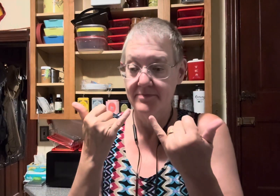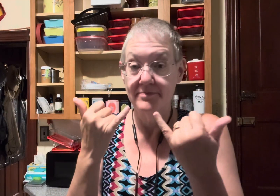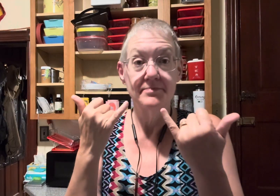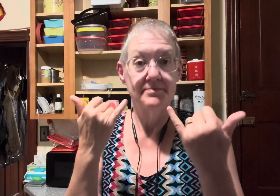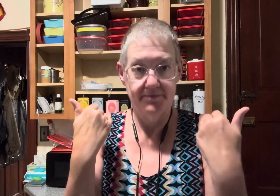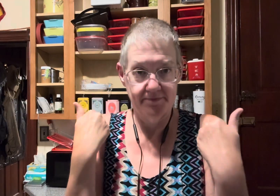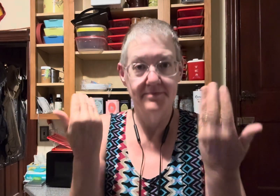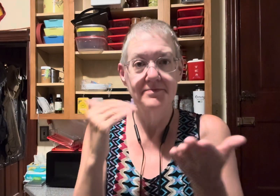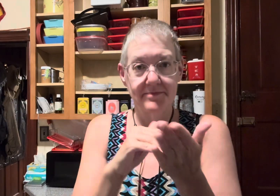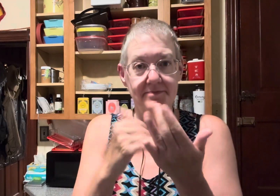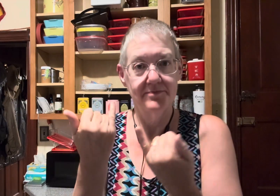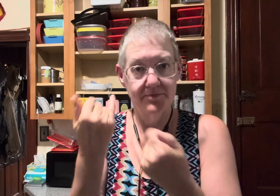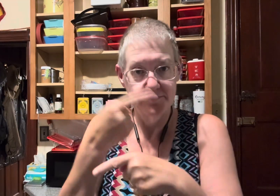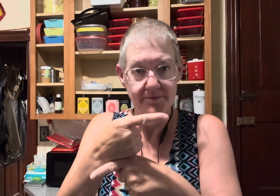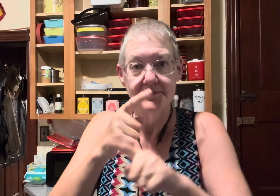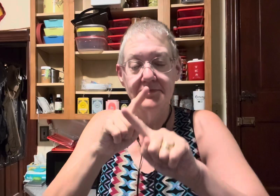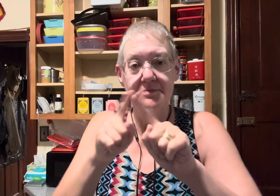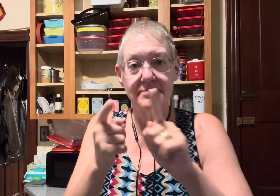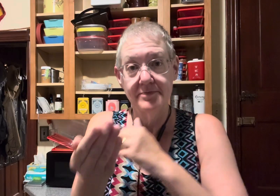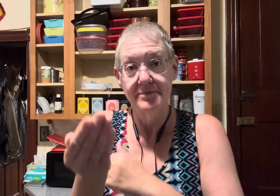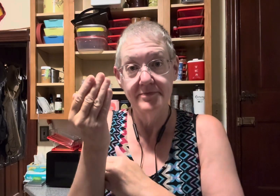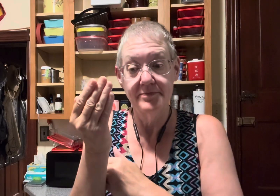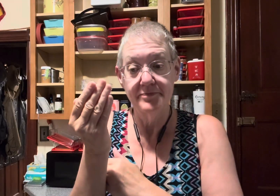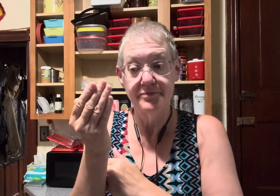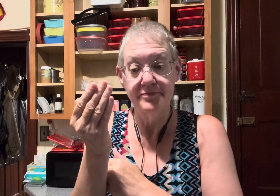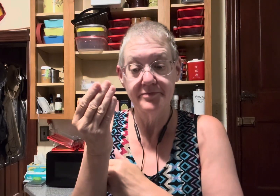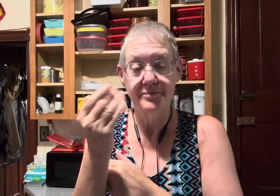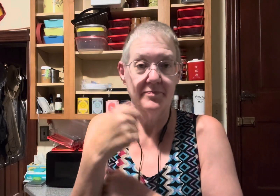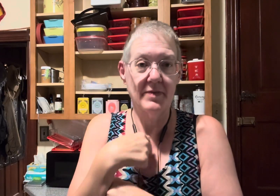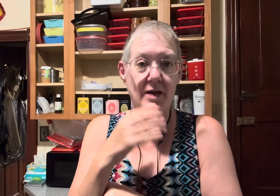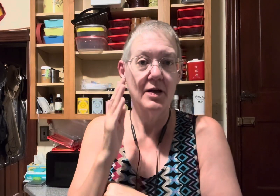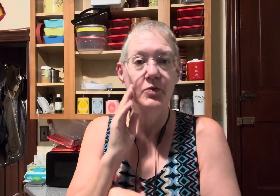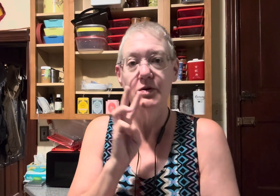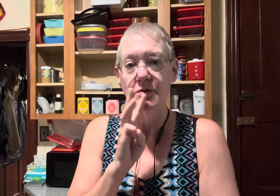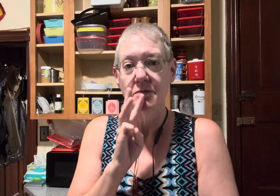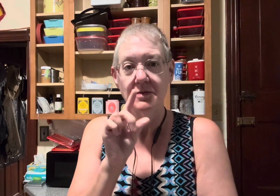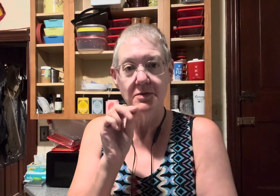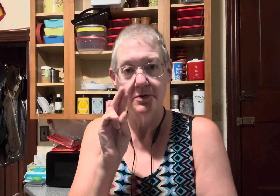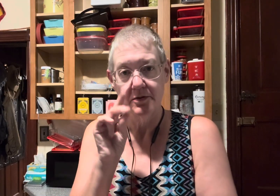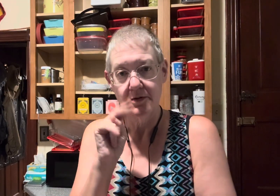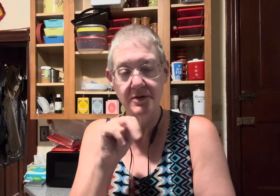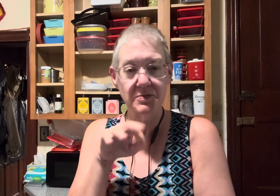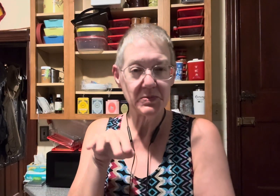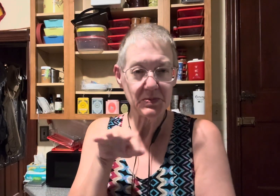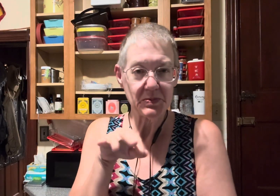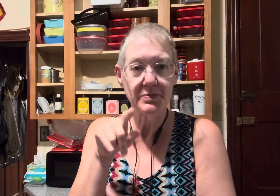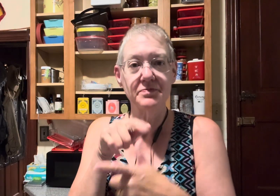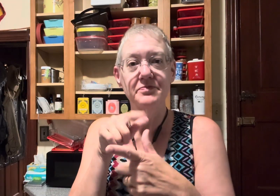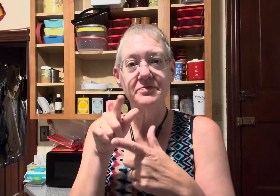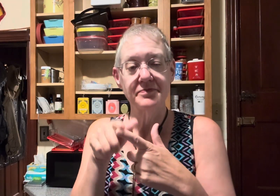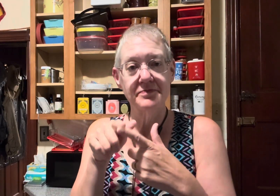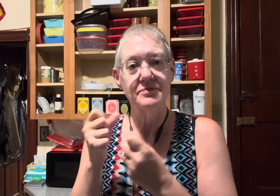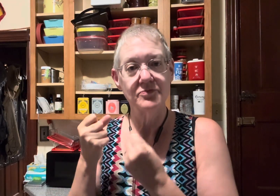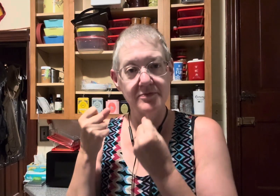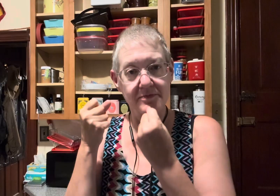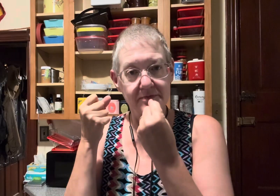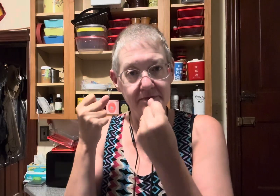Dale. So he's going to have therapy this morning, but after I water the garden, first we're going to drive out to